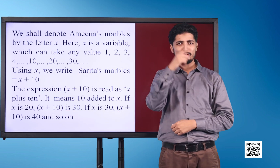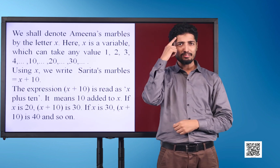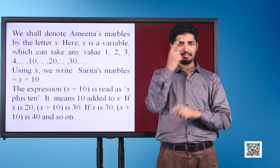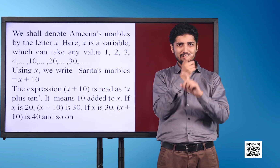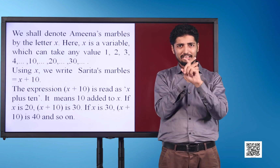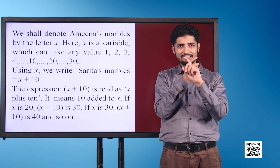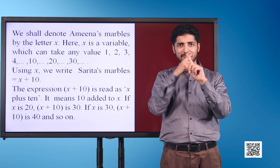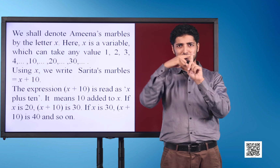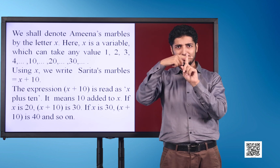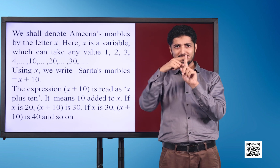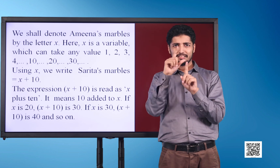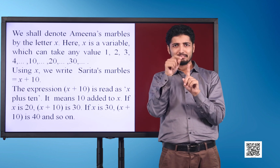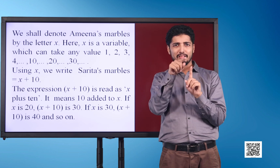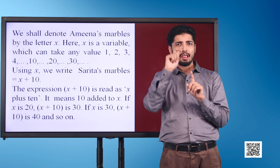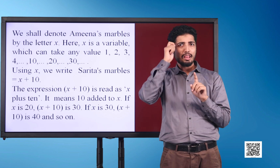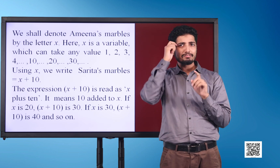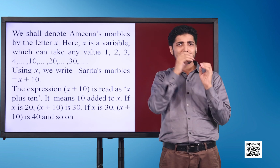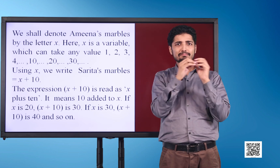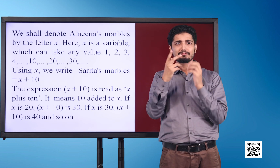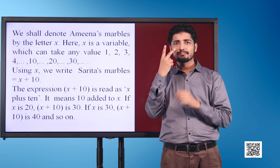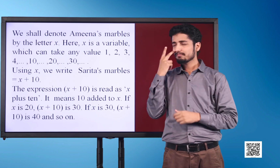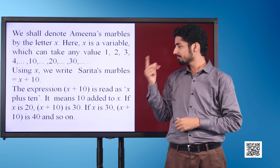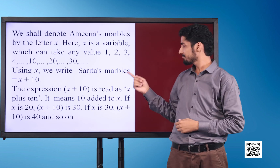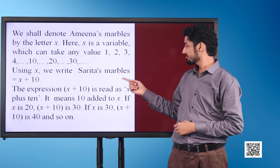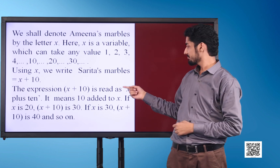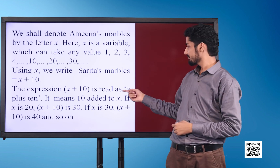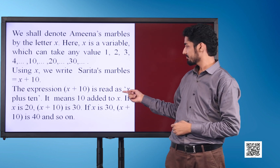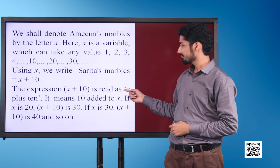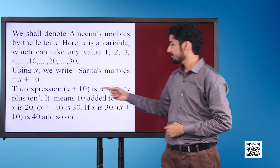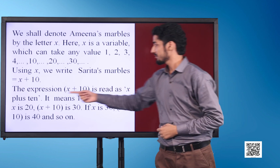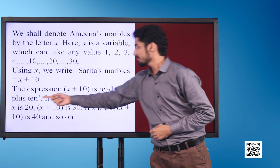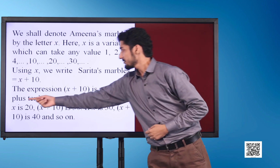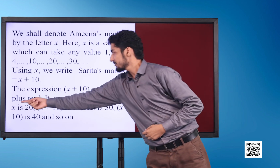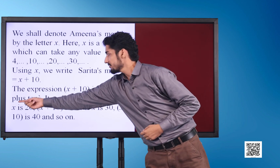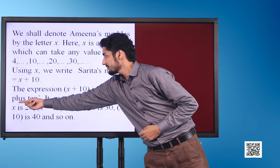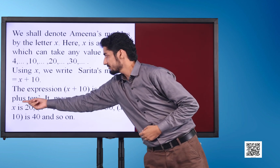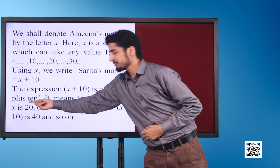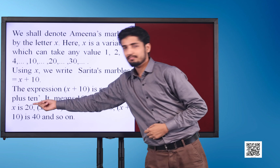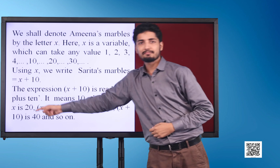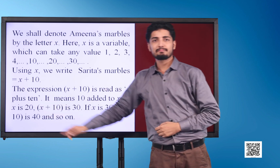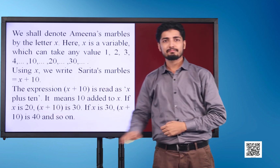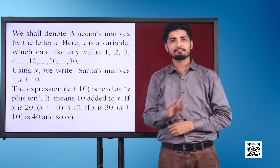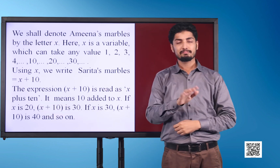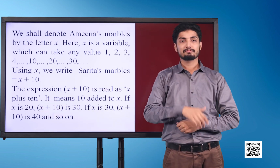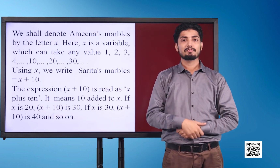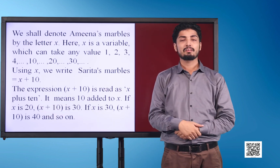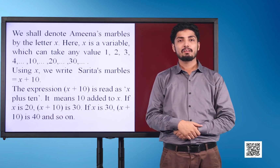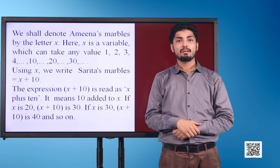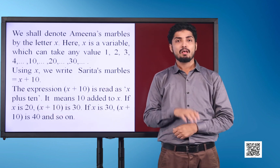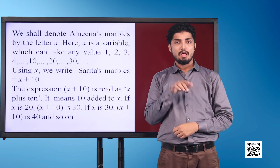The expression X plus 10 is read as X plus 10. It means 10 added